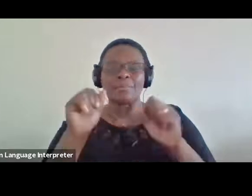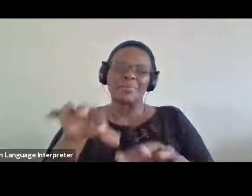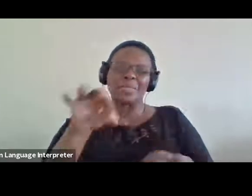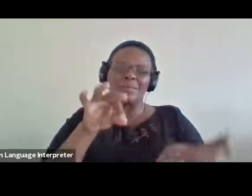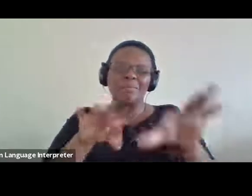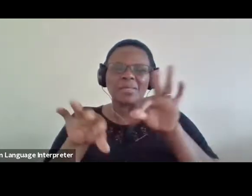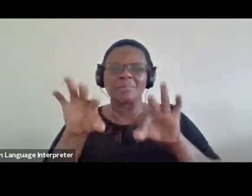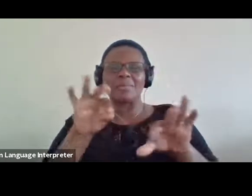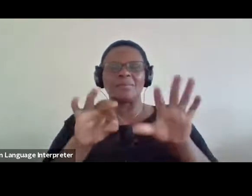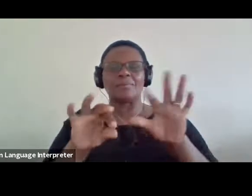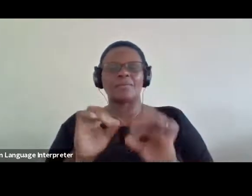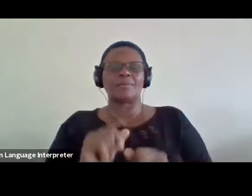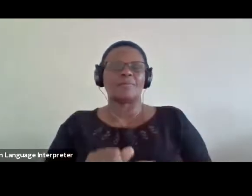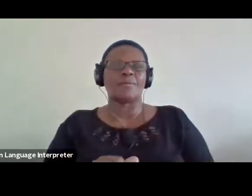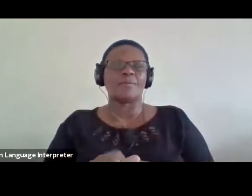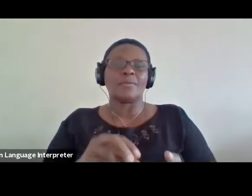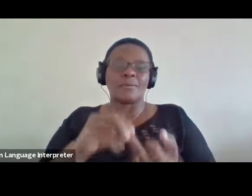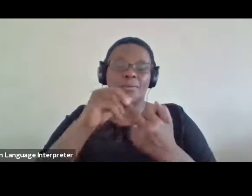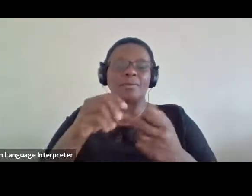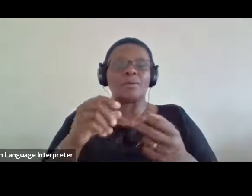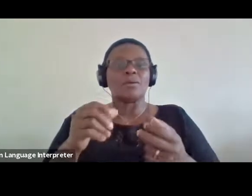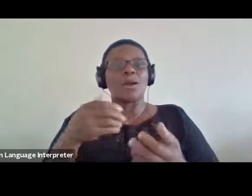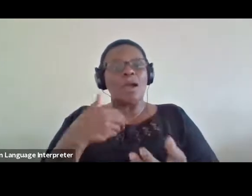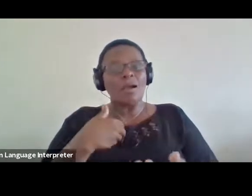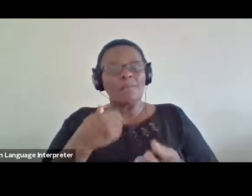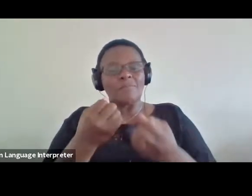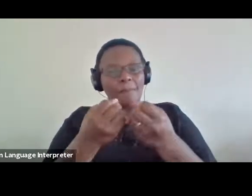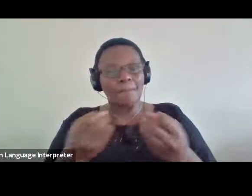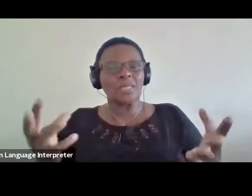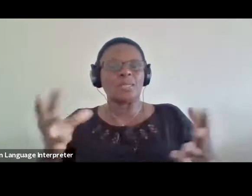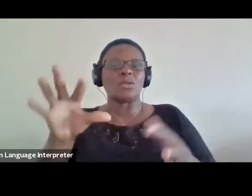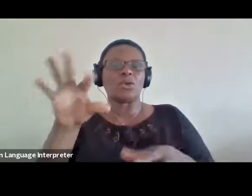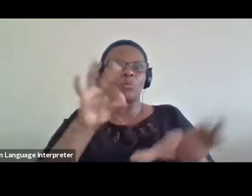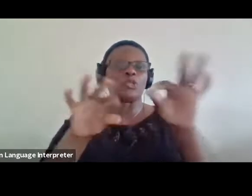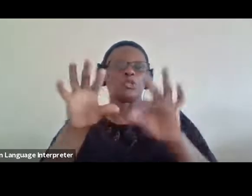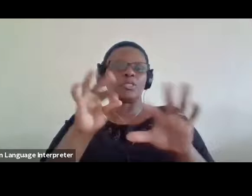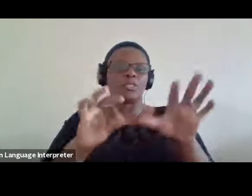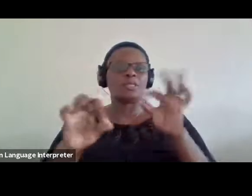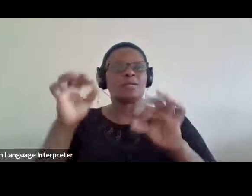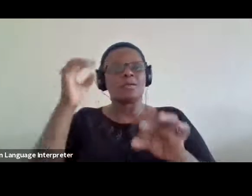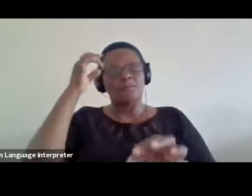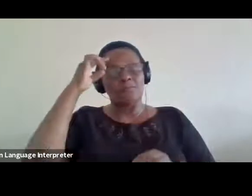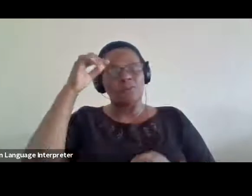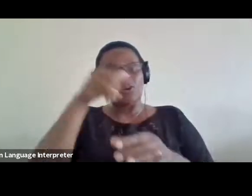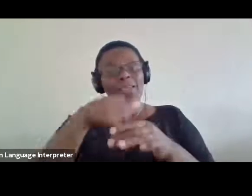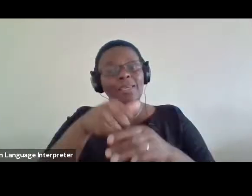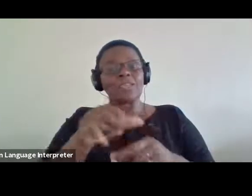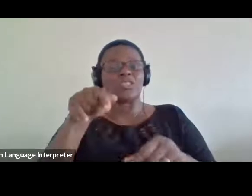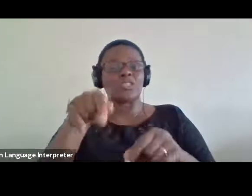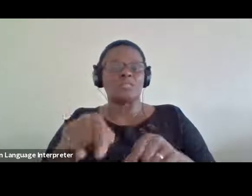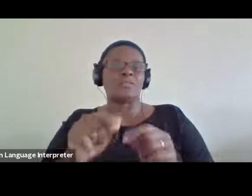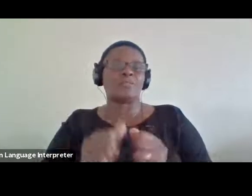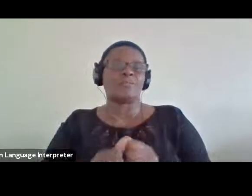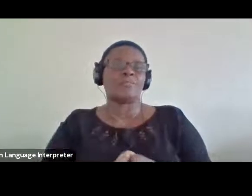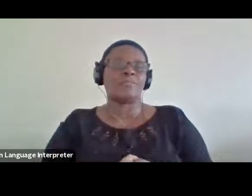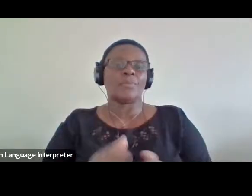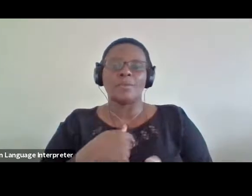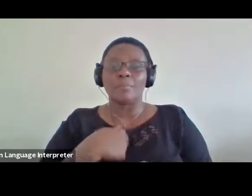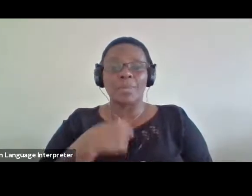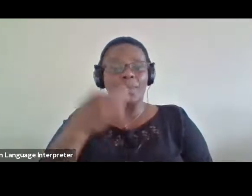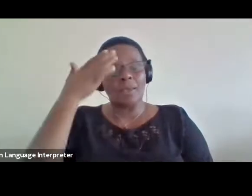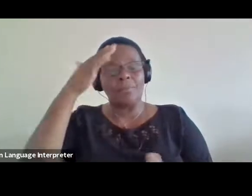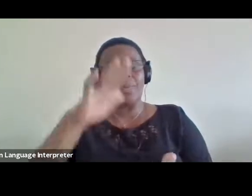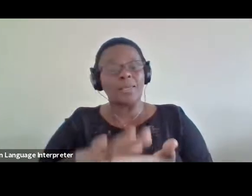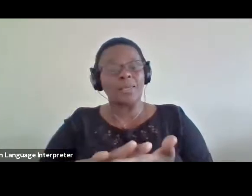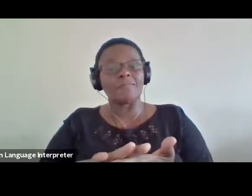There's so many options for engaging into these sorts of conversations. Obviously, I believe that the first and the primary